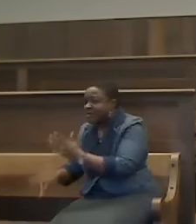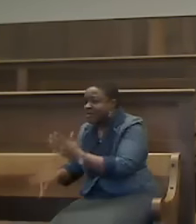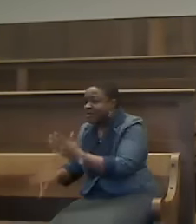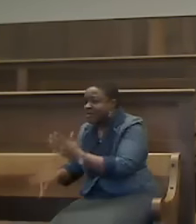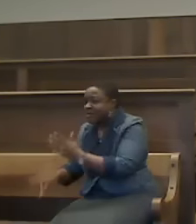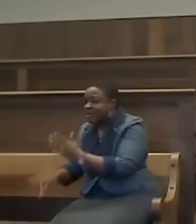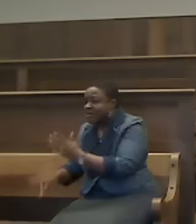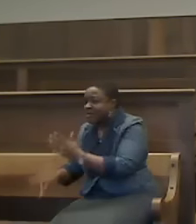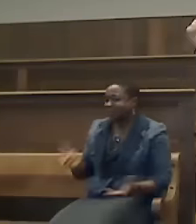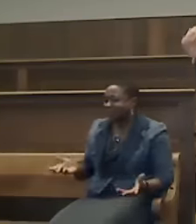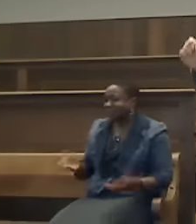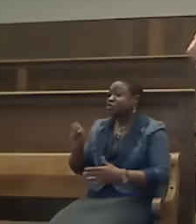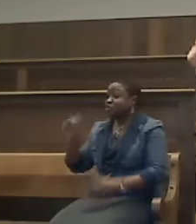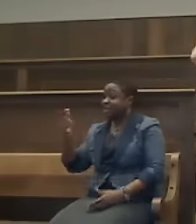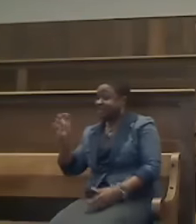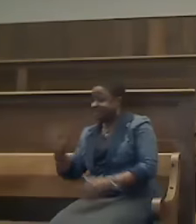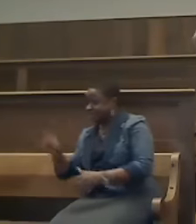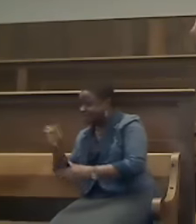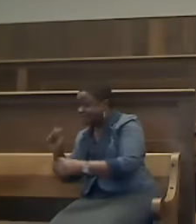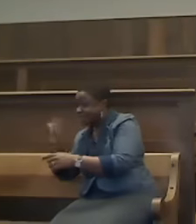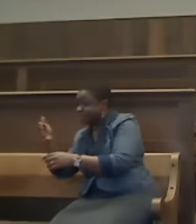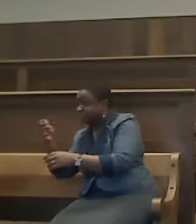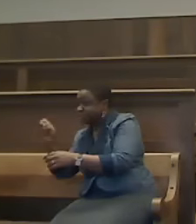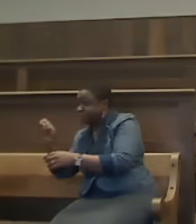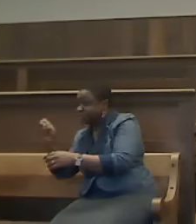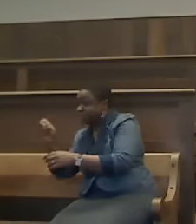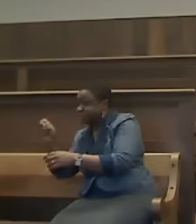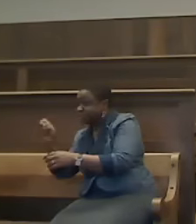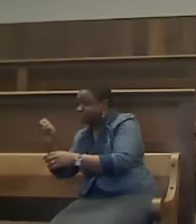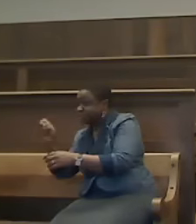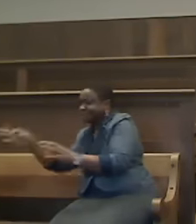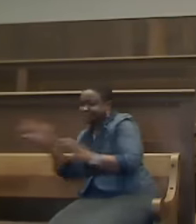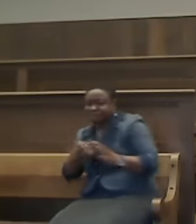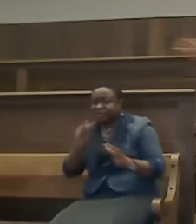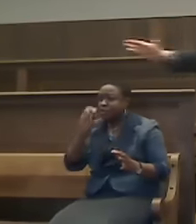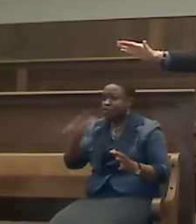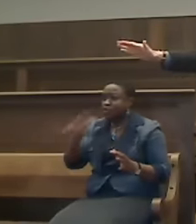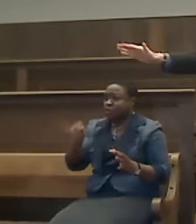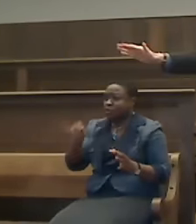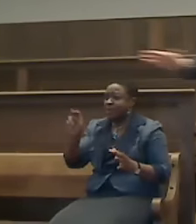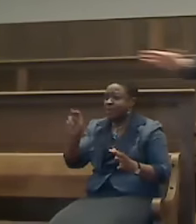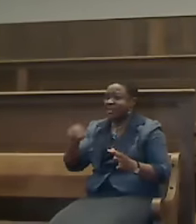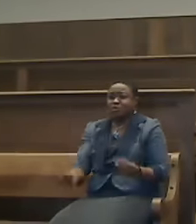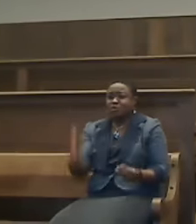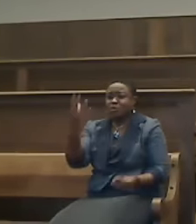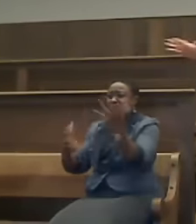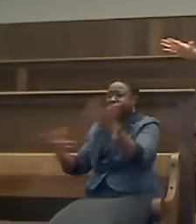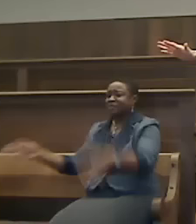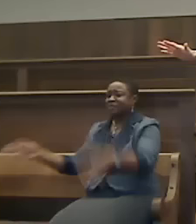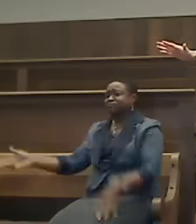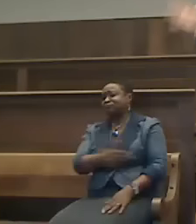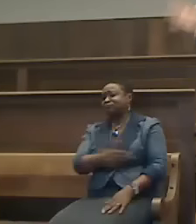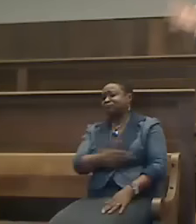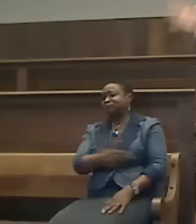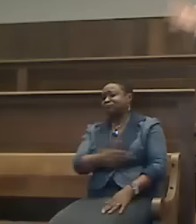So they took the gene in the bacterium that allowed it to survive the Roundup, put it into soybeans. Now you can spray all the